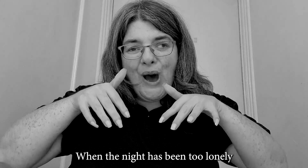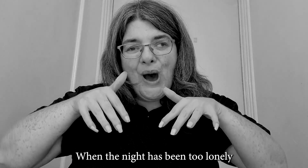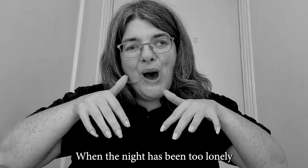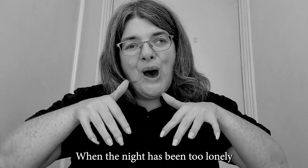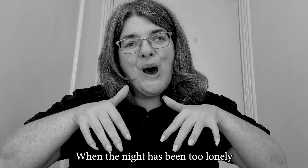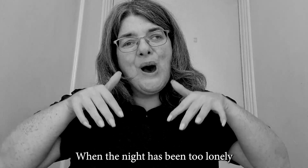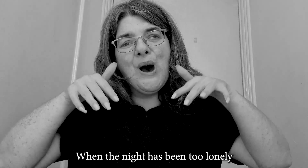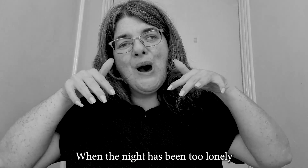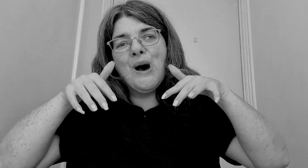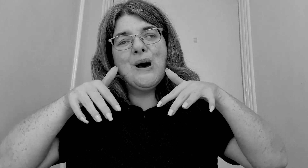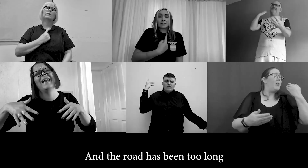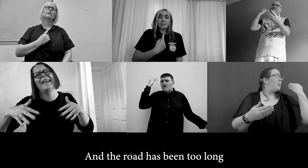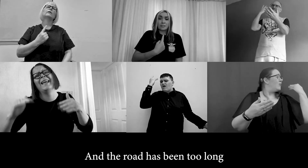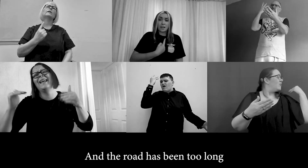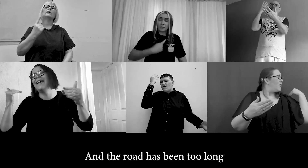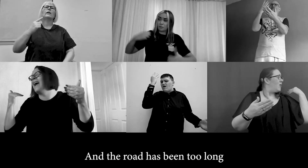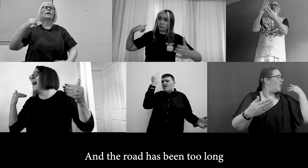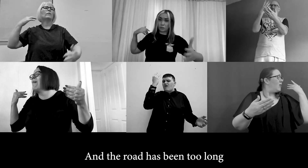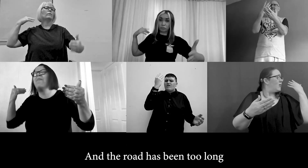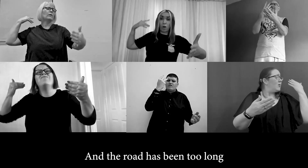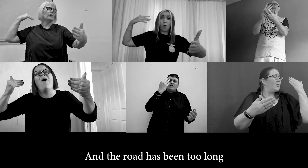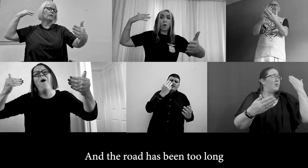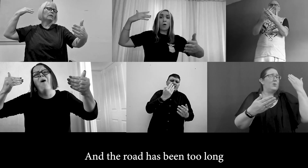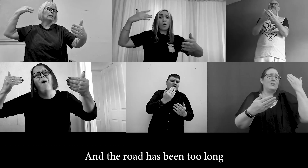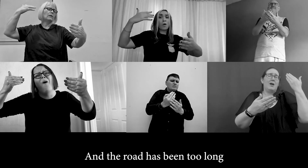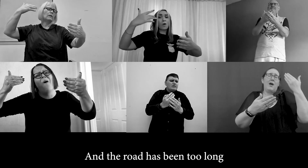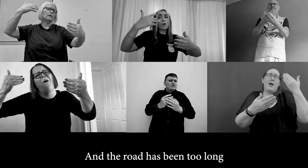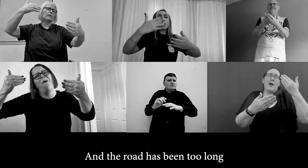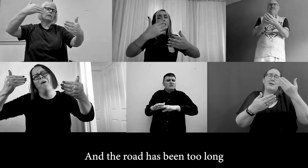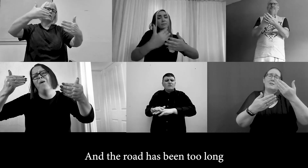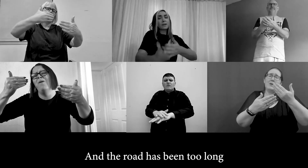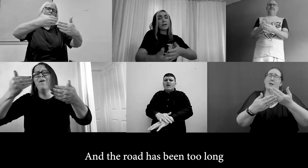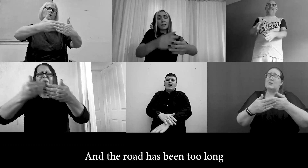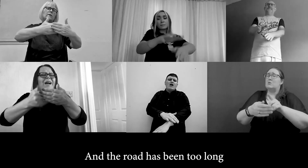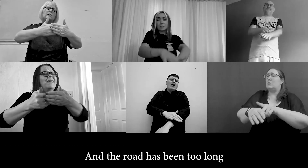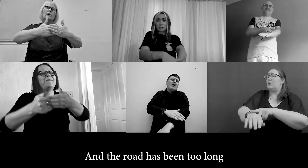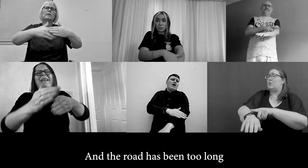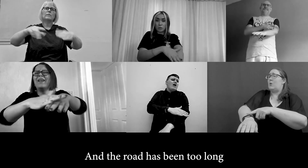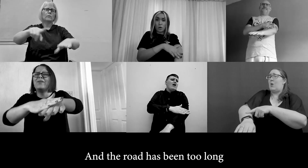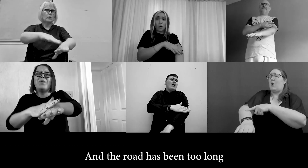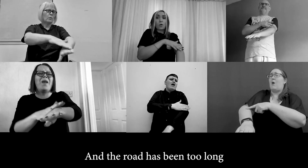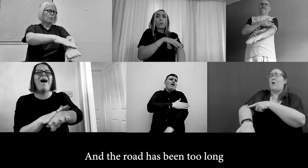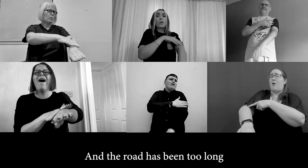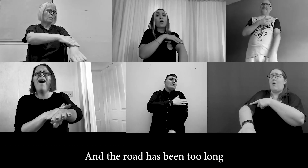and the road has been too long.